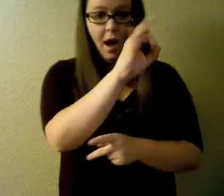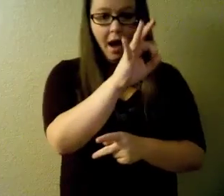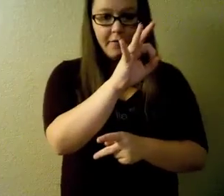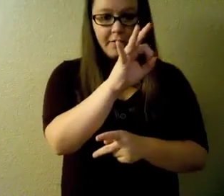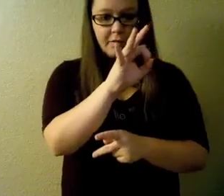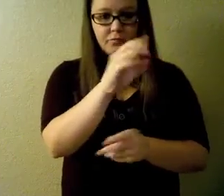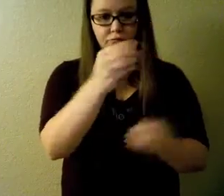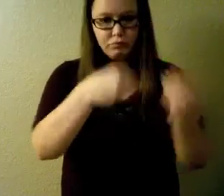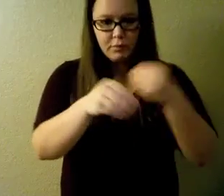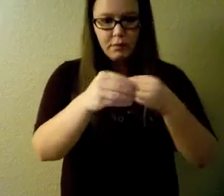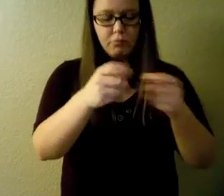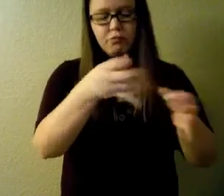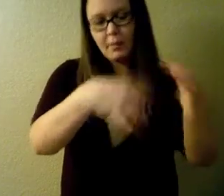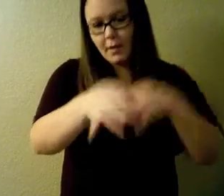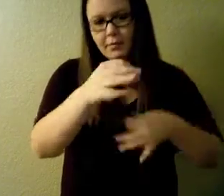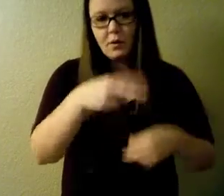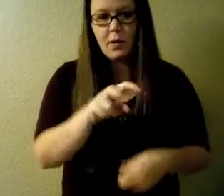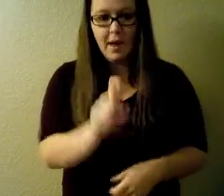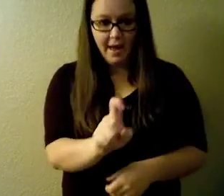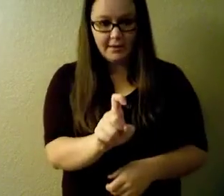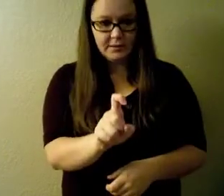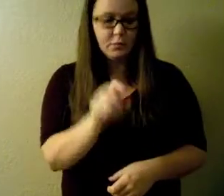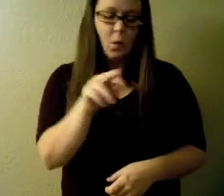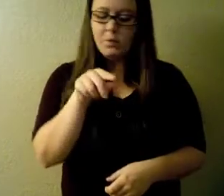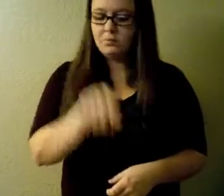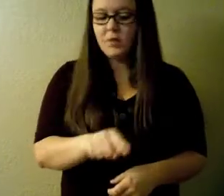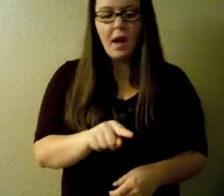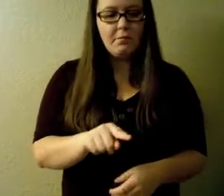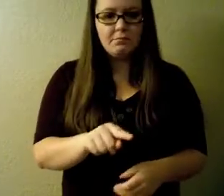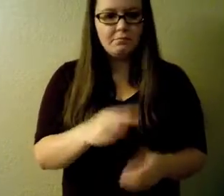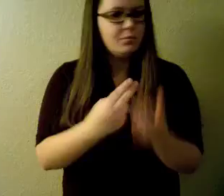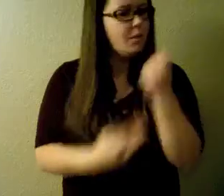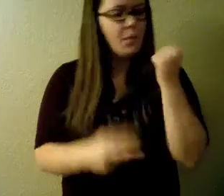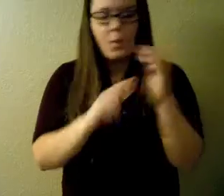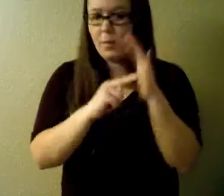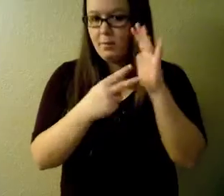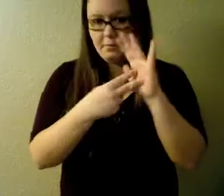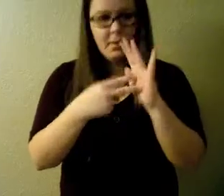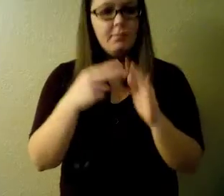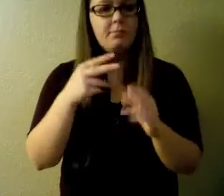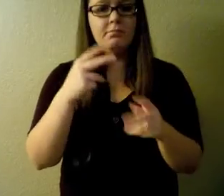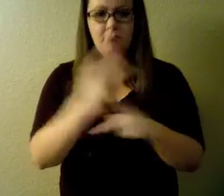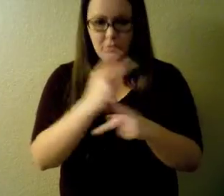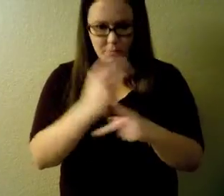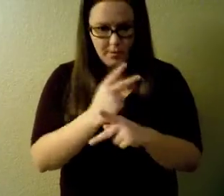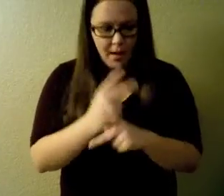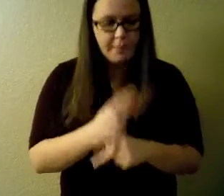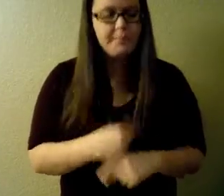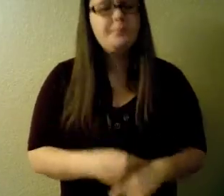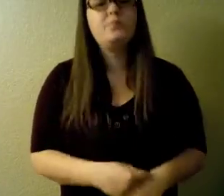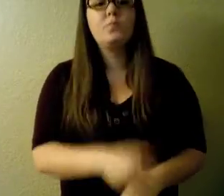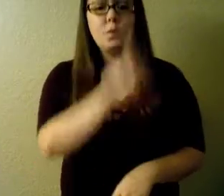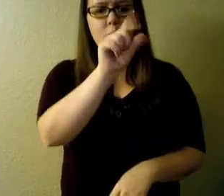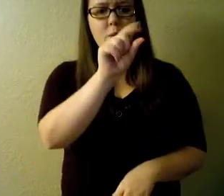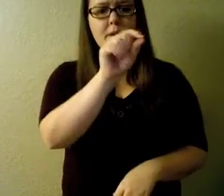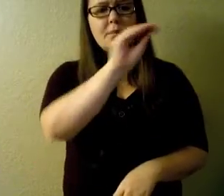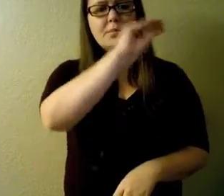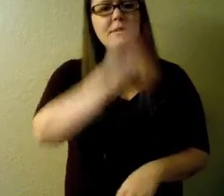be using the dot to mean multiply. 20% means 20 out of 100. The way I